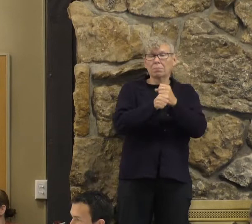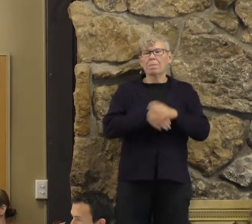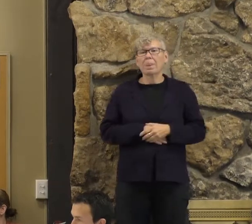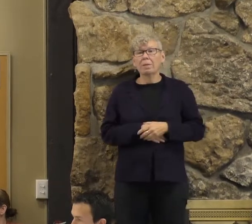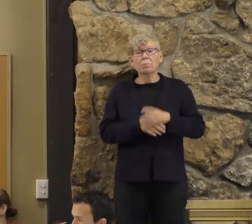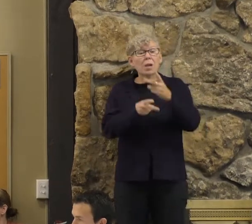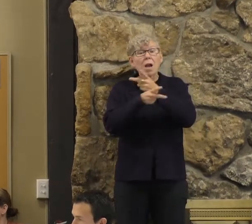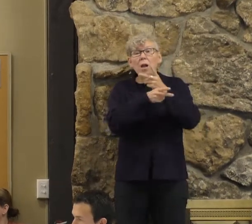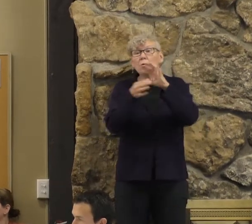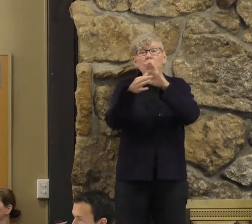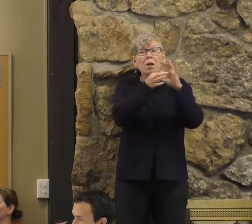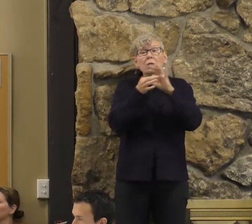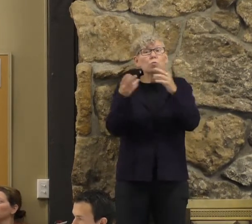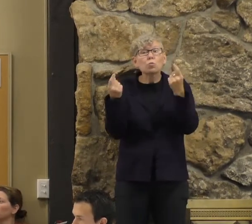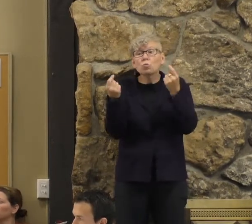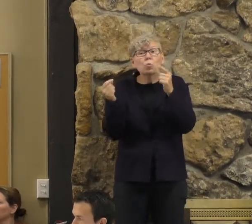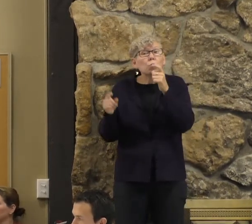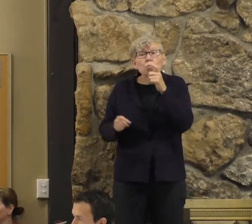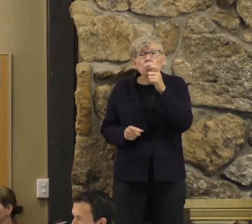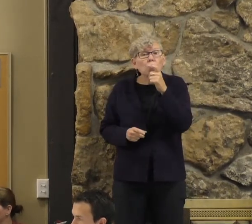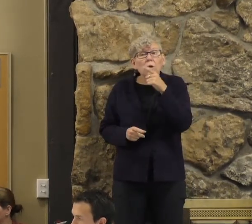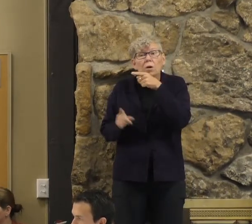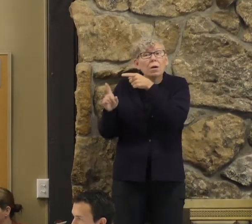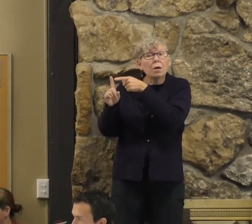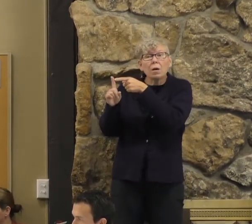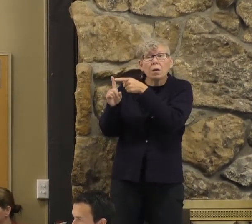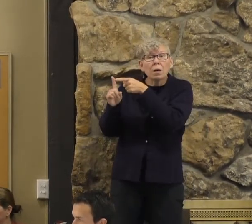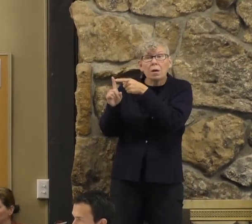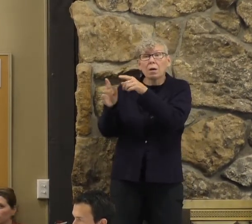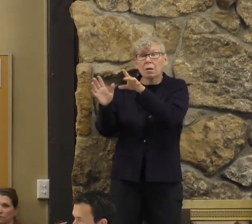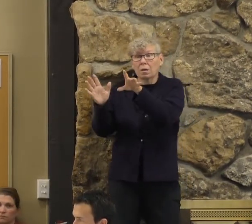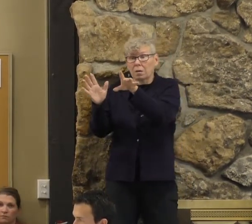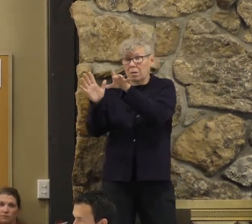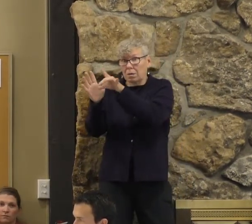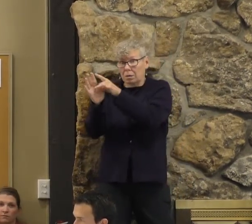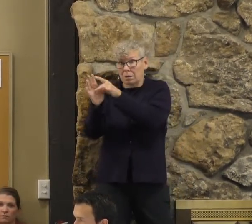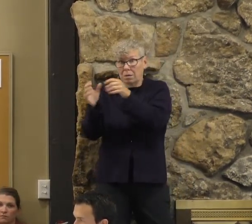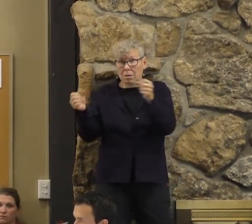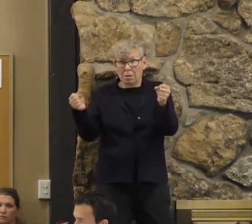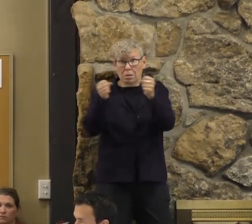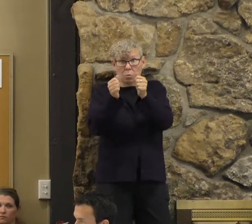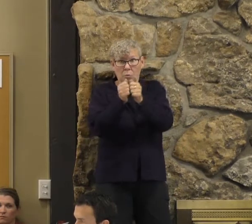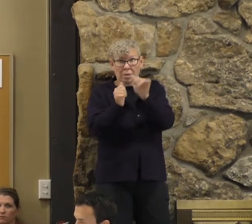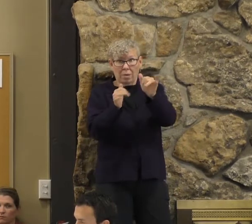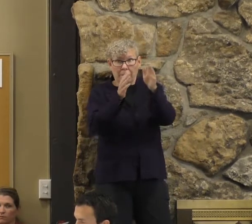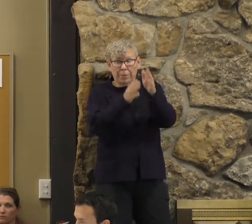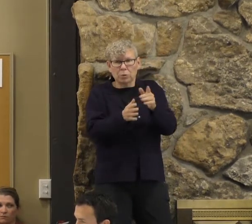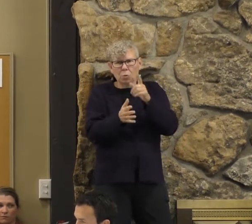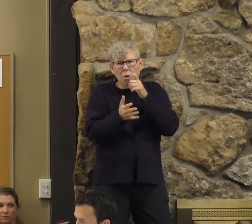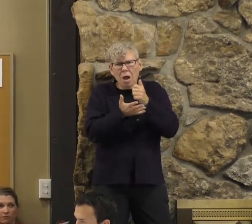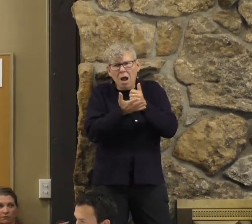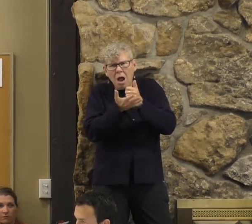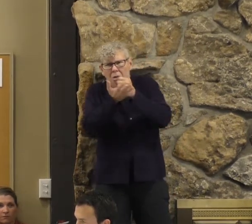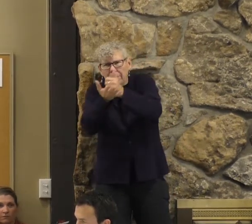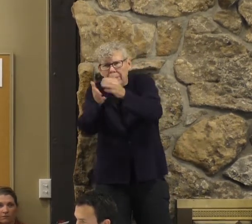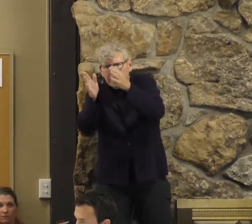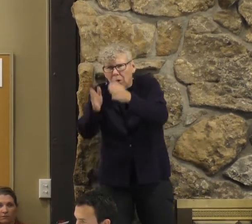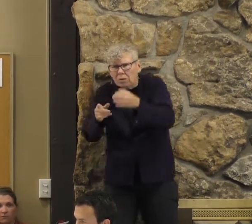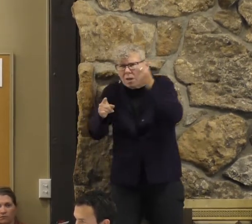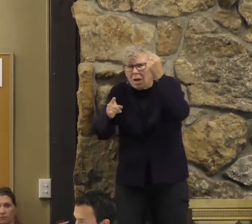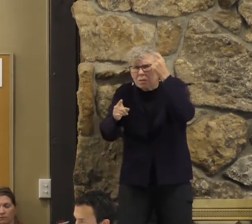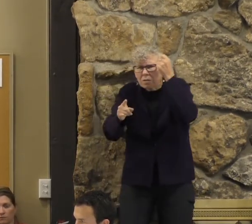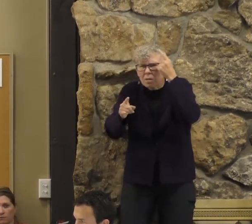is designated to help an individual navigate and understand the variety of